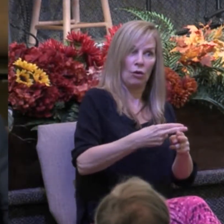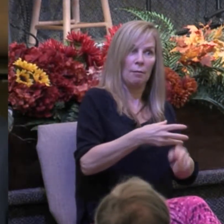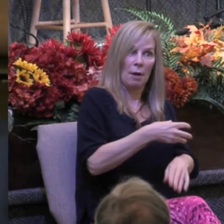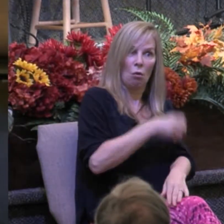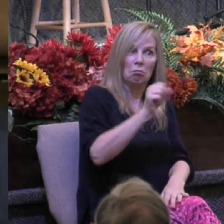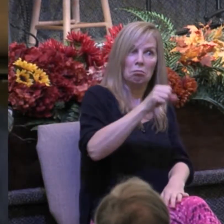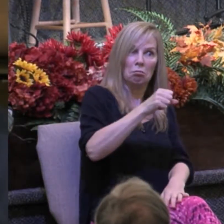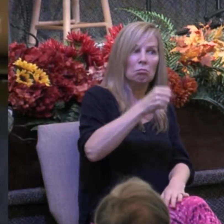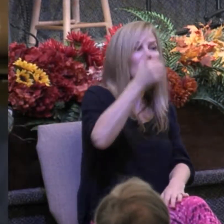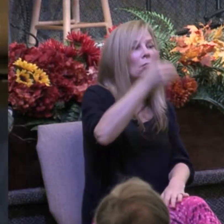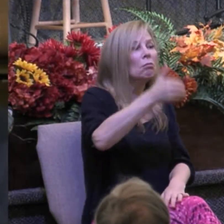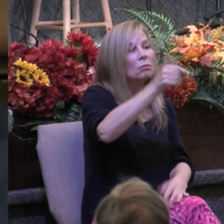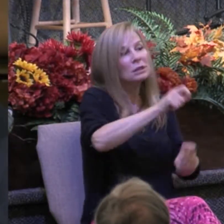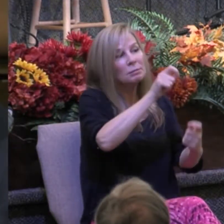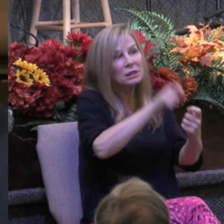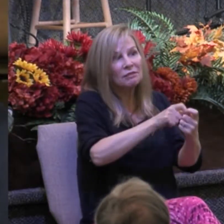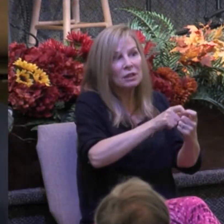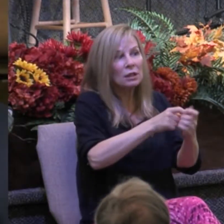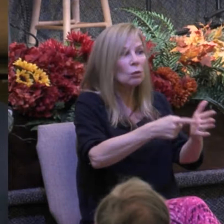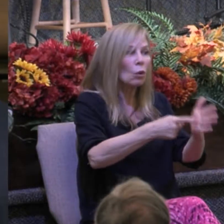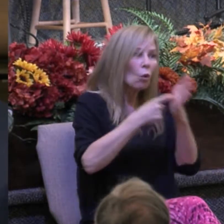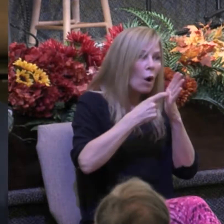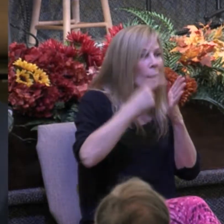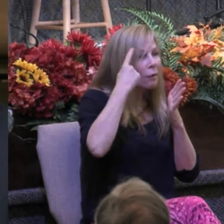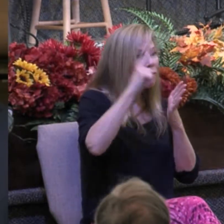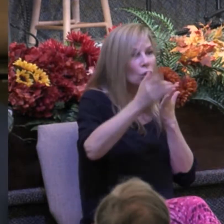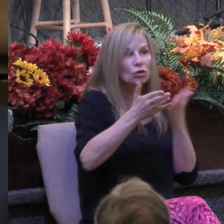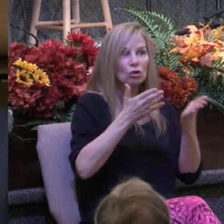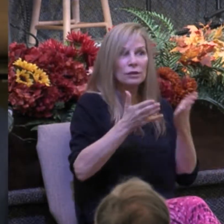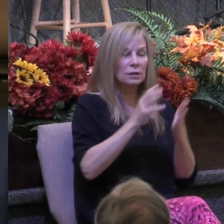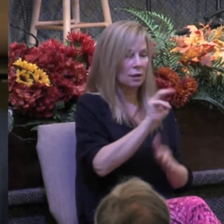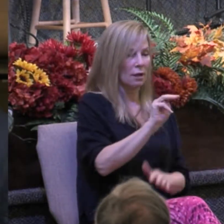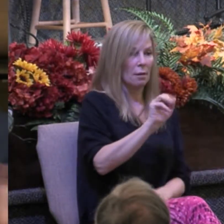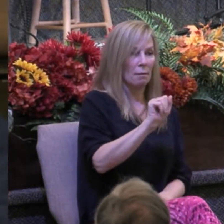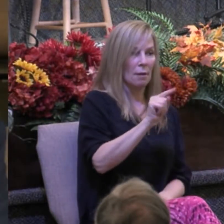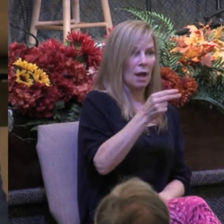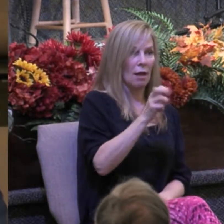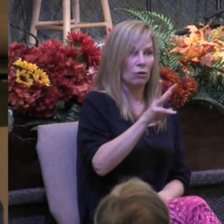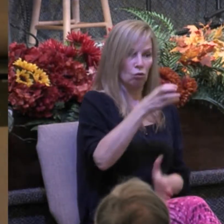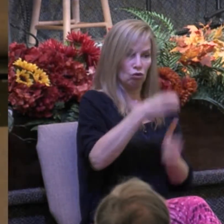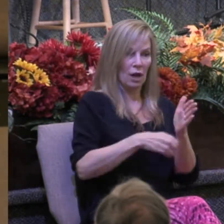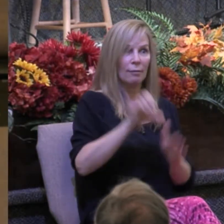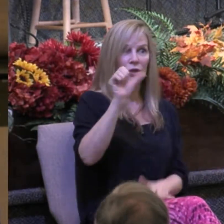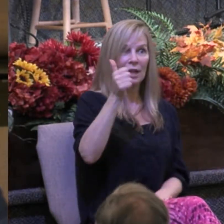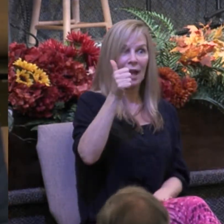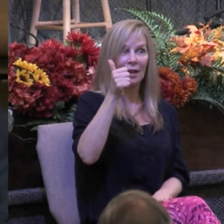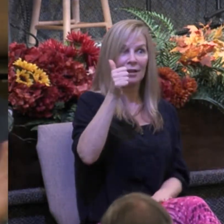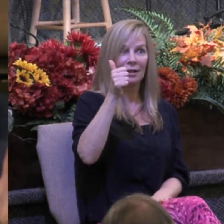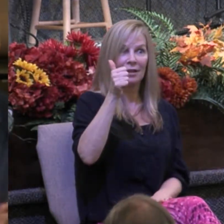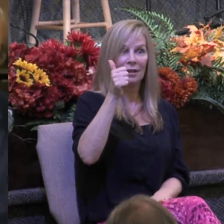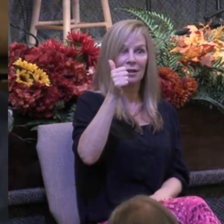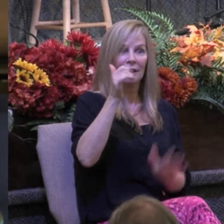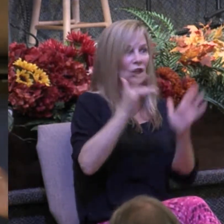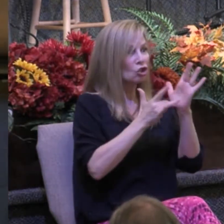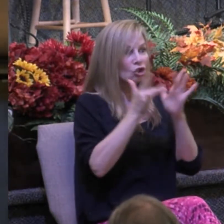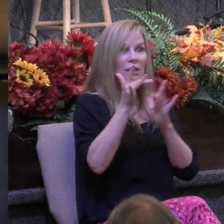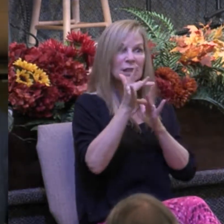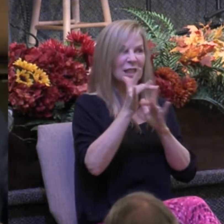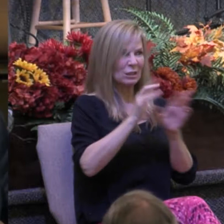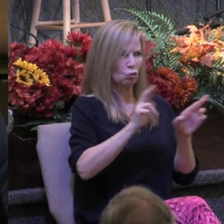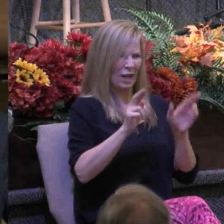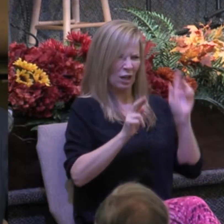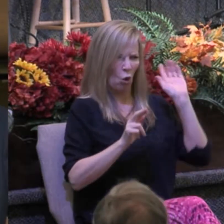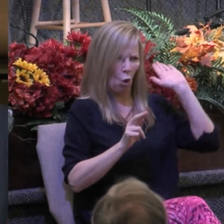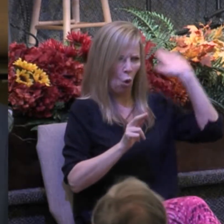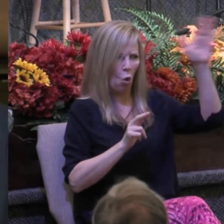of service. For example, in Matthew chapter 10, Jesus is about to send them out